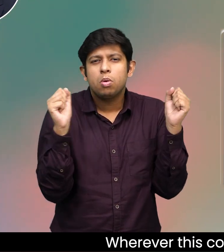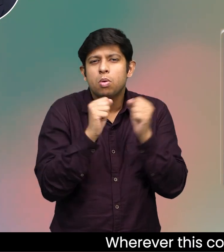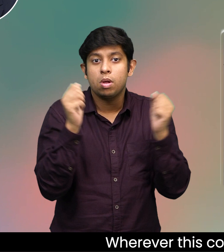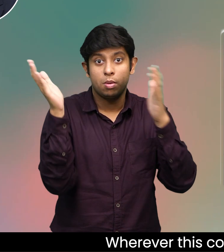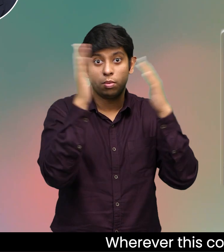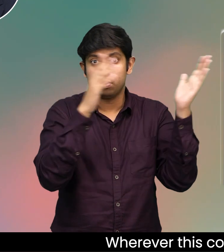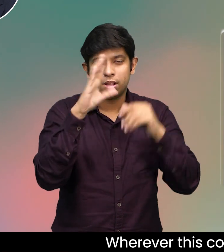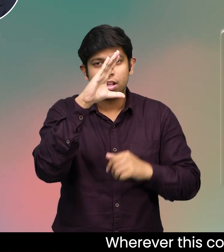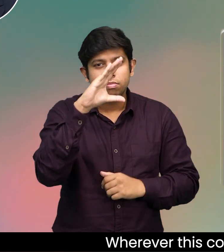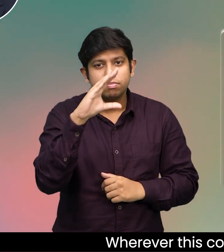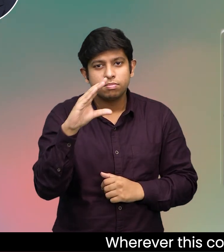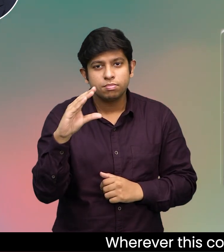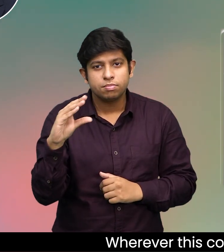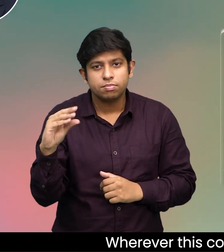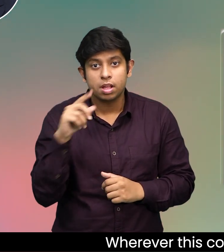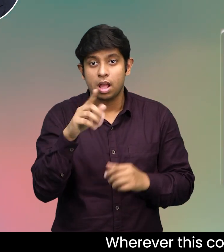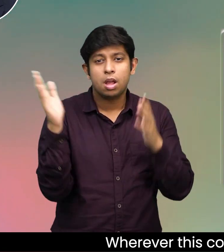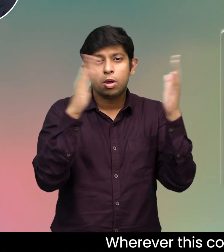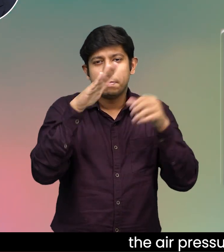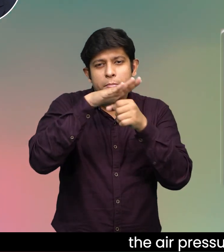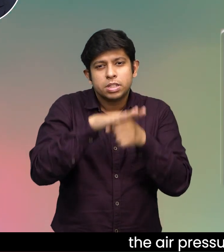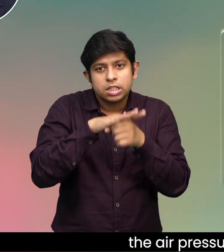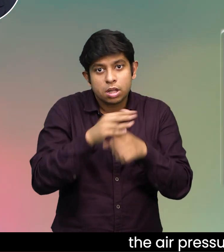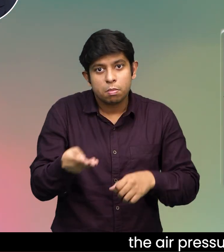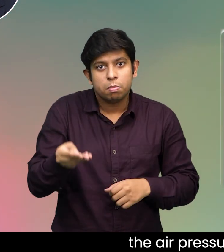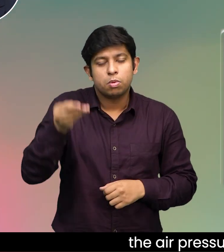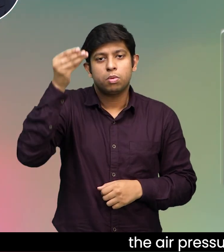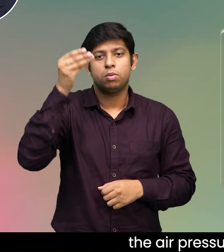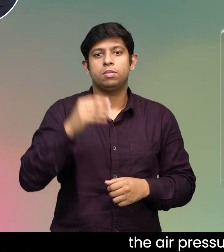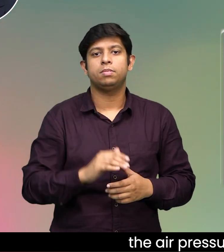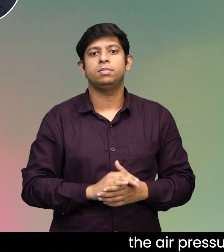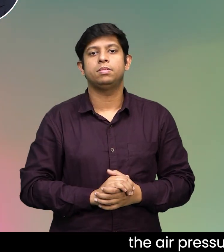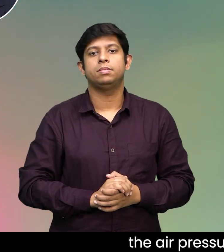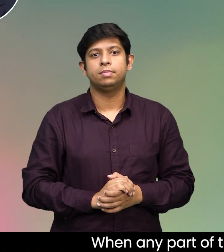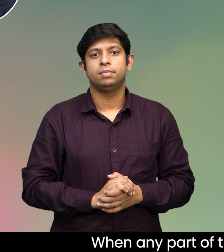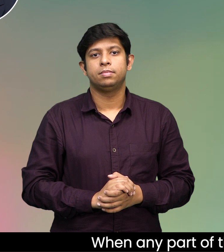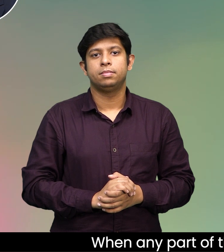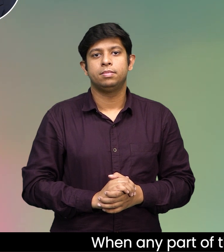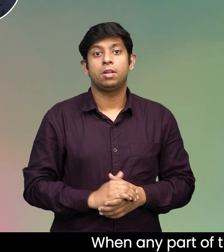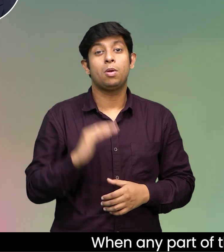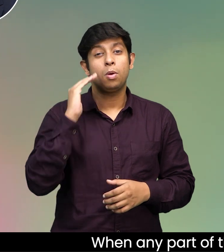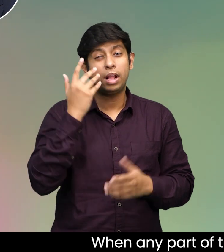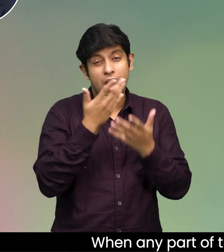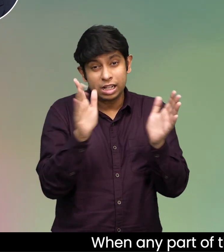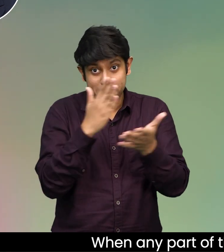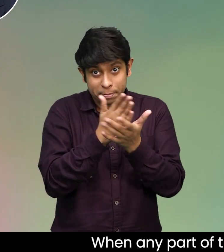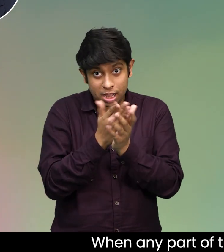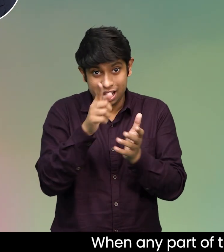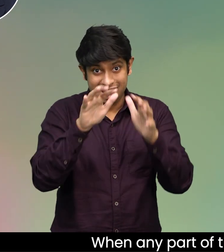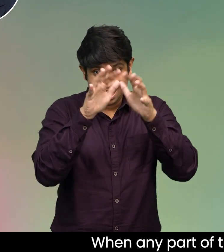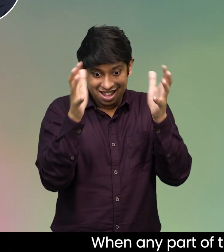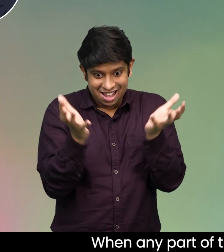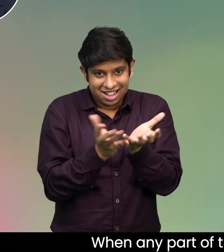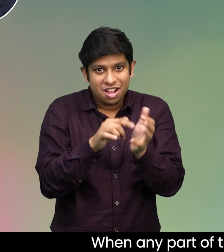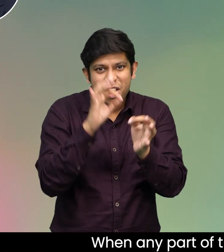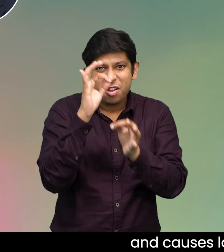Wherever this cool air descends, the air pressure increases. When any part of the Earth